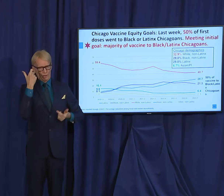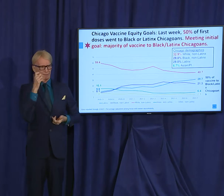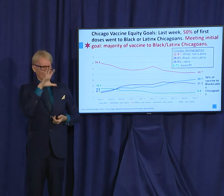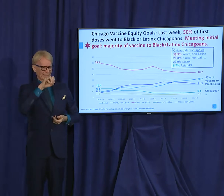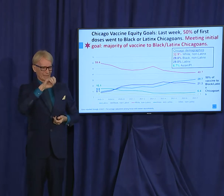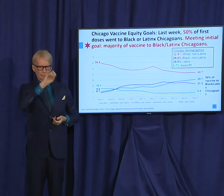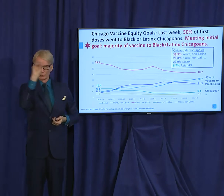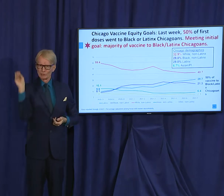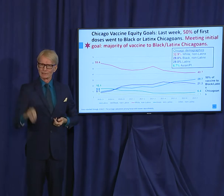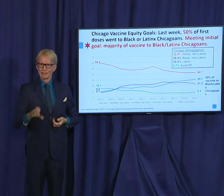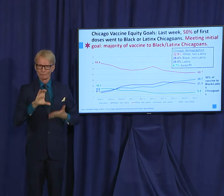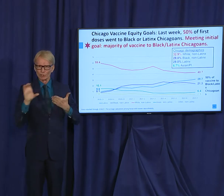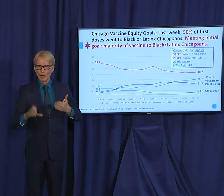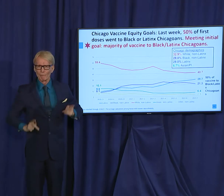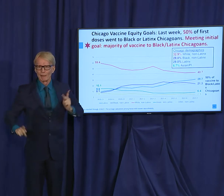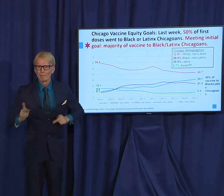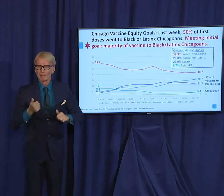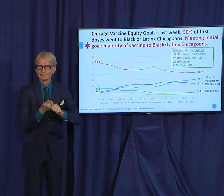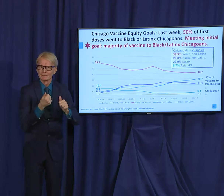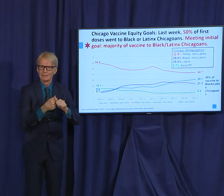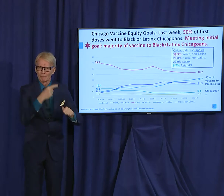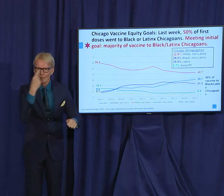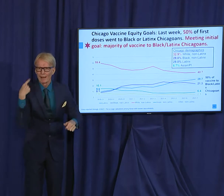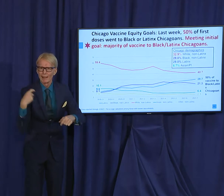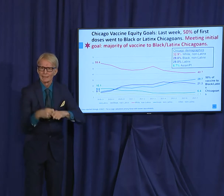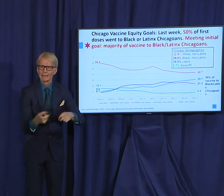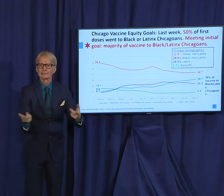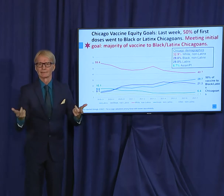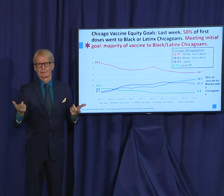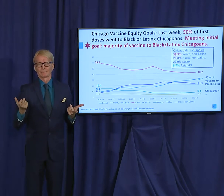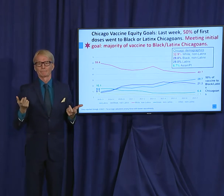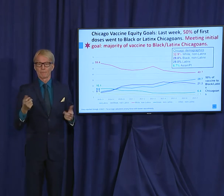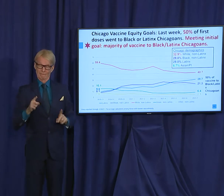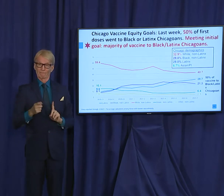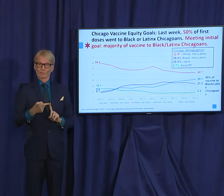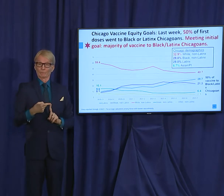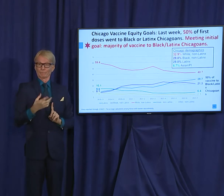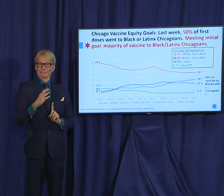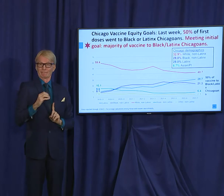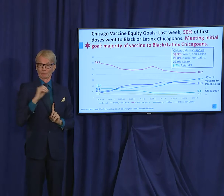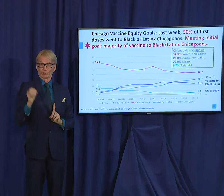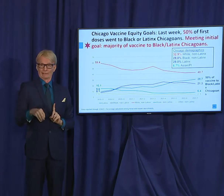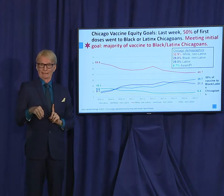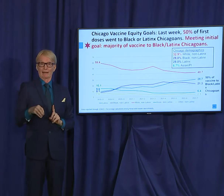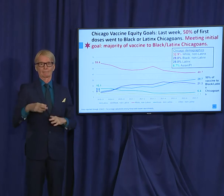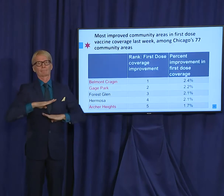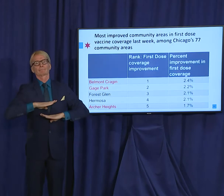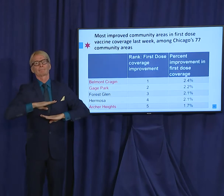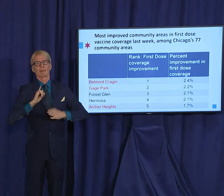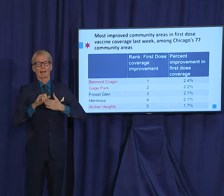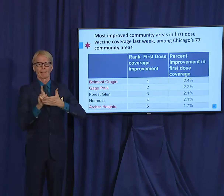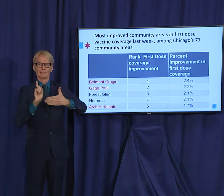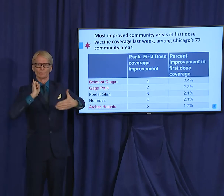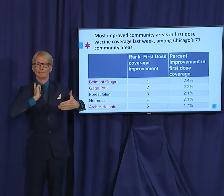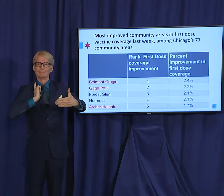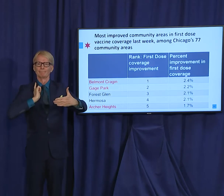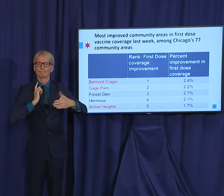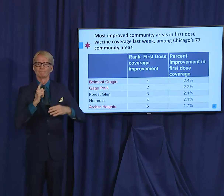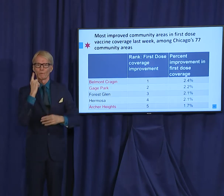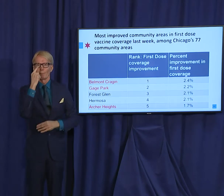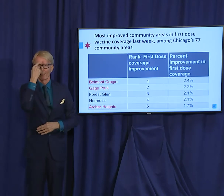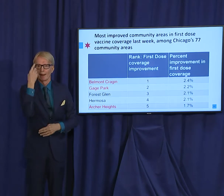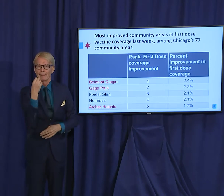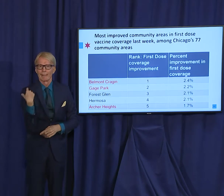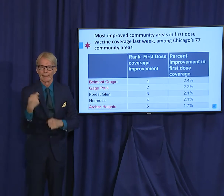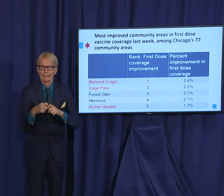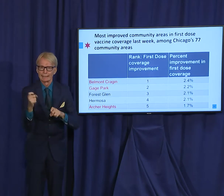Latinx. Again, last week, for the third week, we had 50% of our first doses going to Black or Latinx Chicagoans. And our